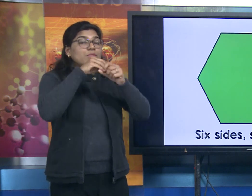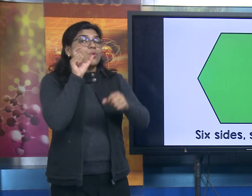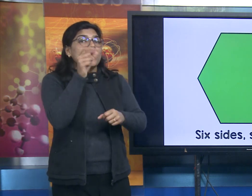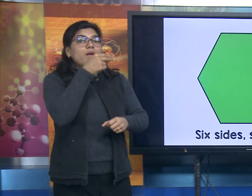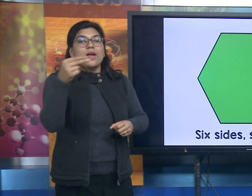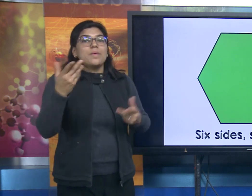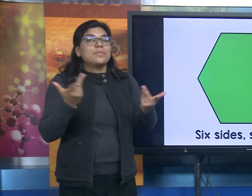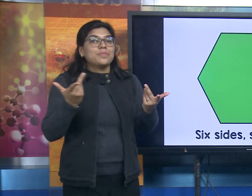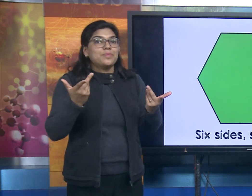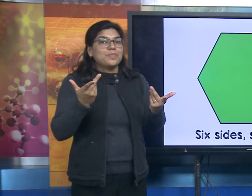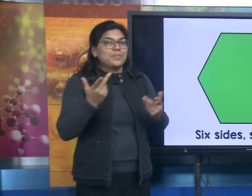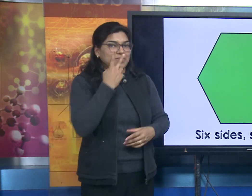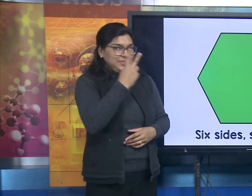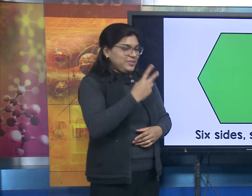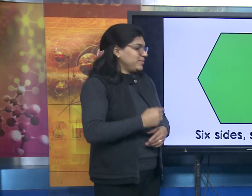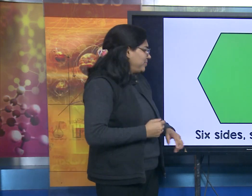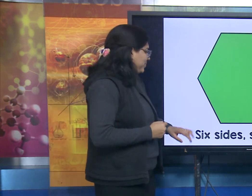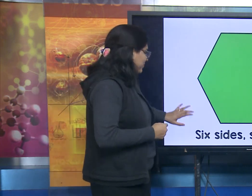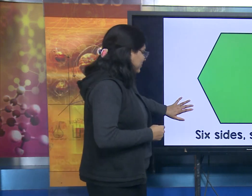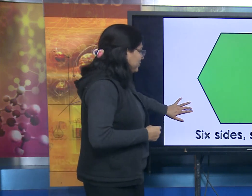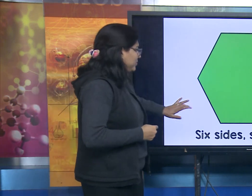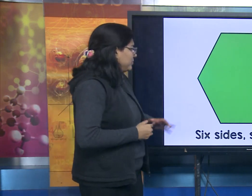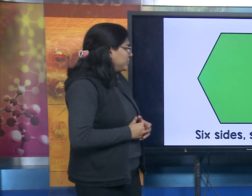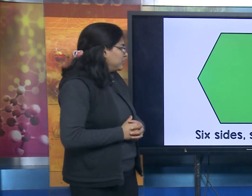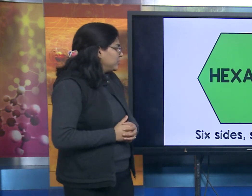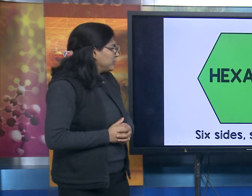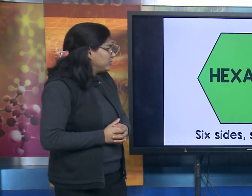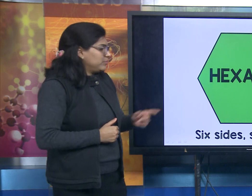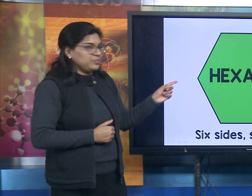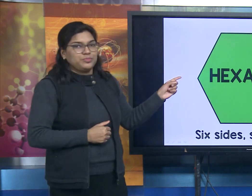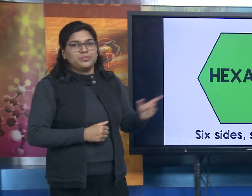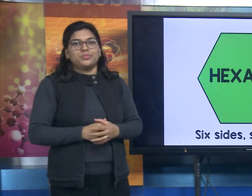name. What do you think its name is? Let us see.